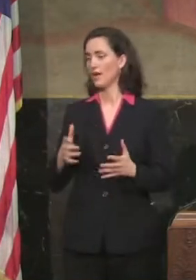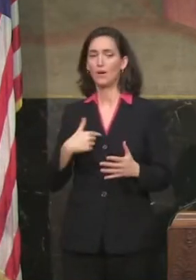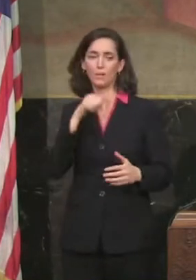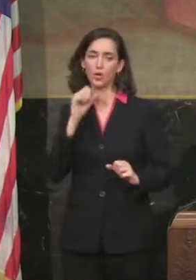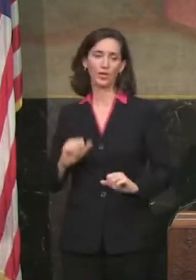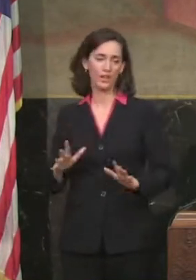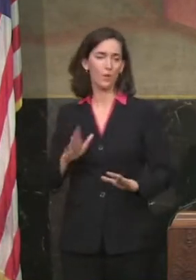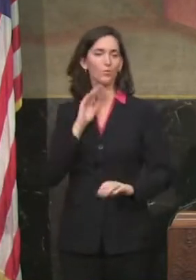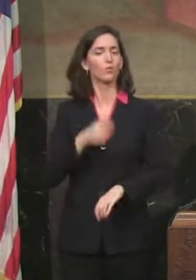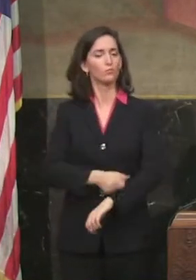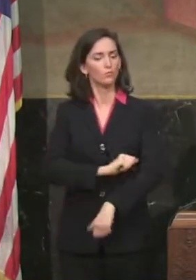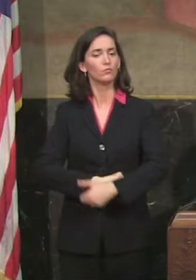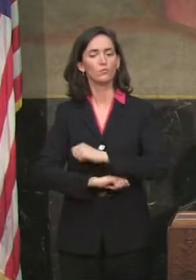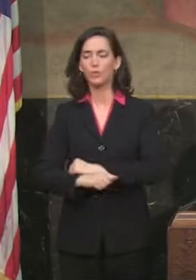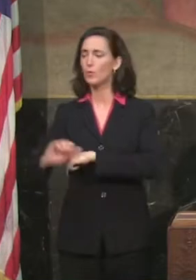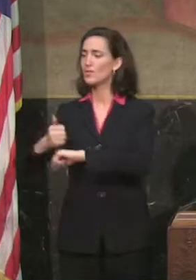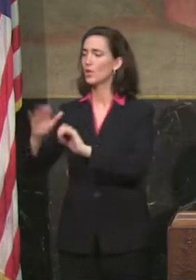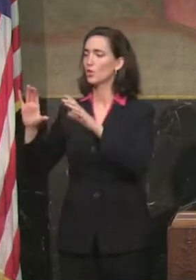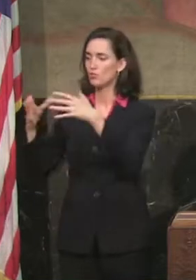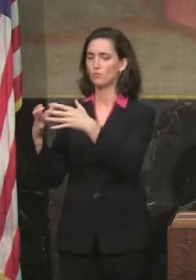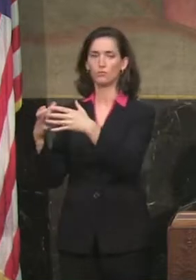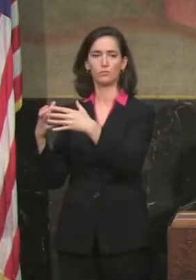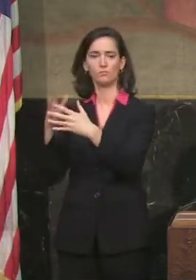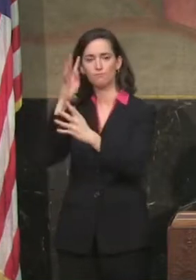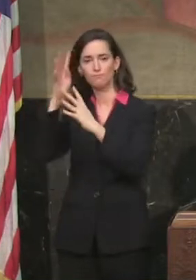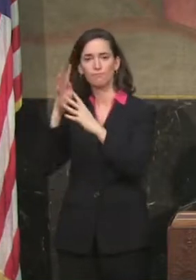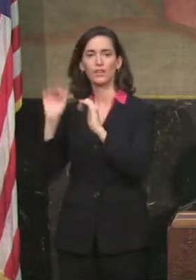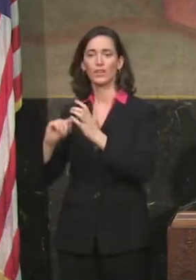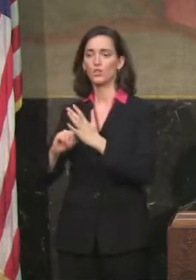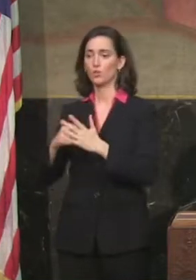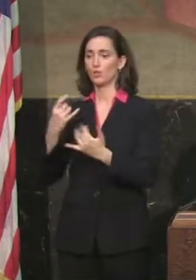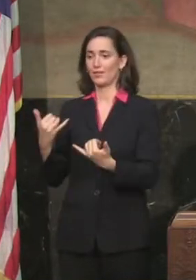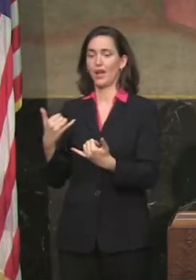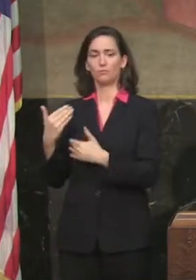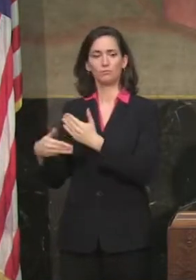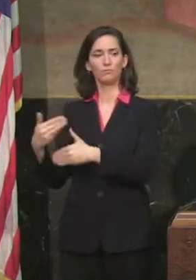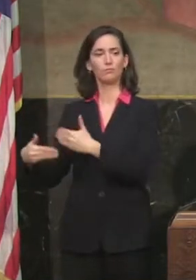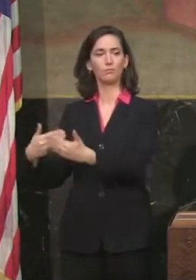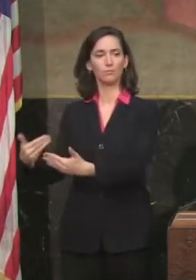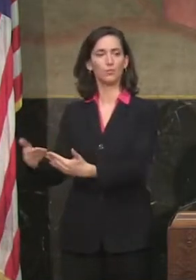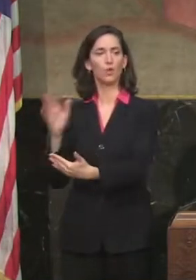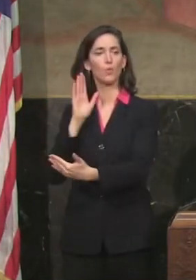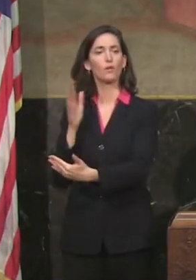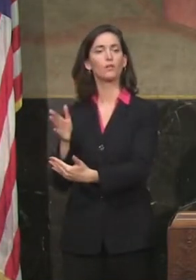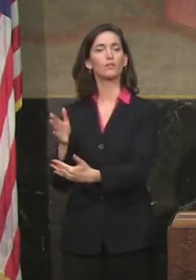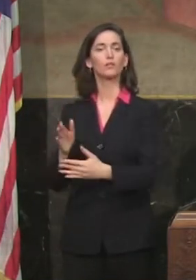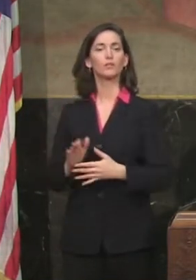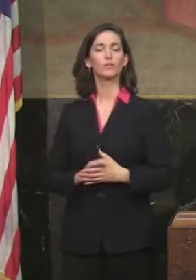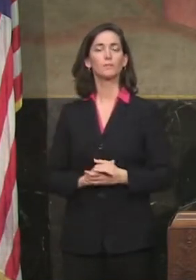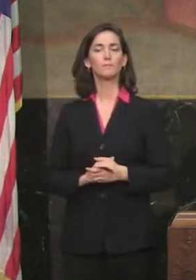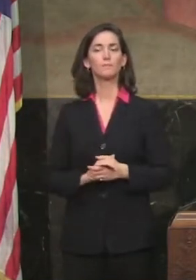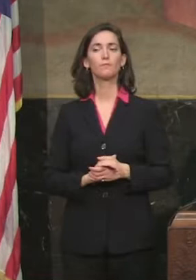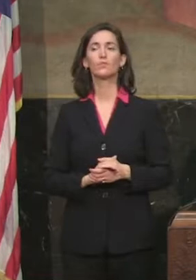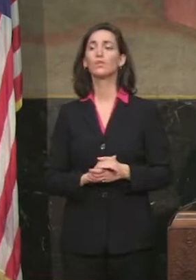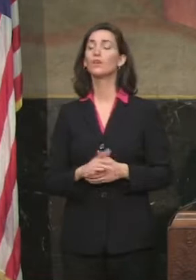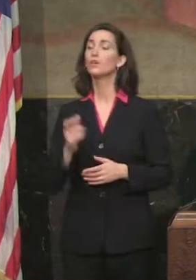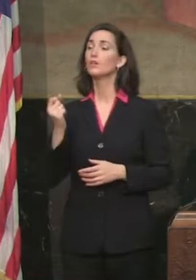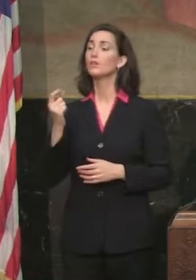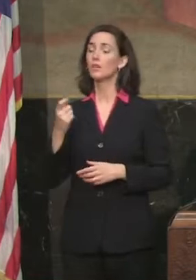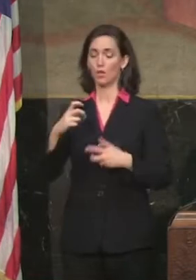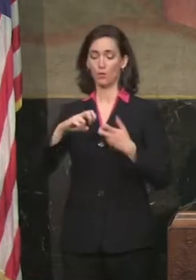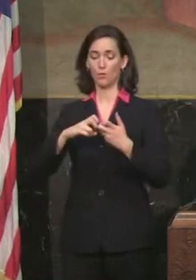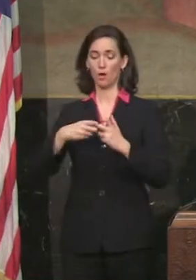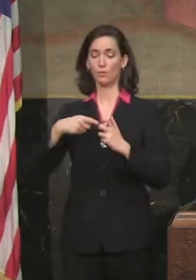to put together a working group so that we can get started right away. The answers to the problem